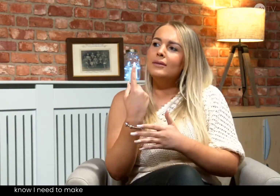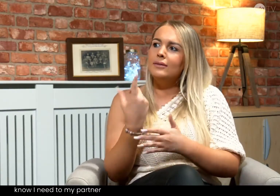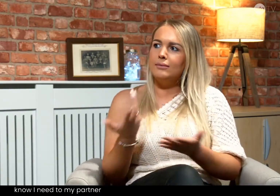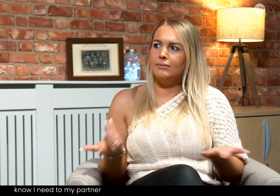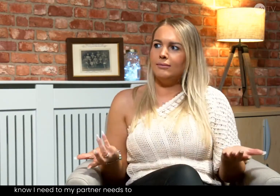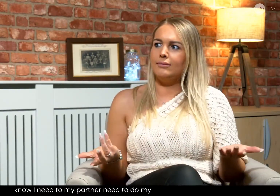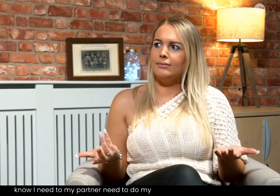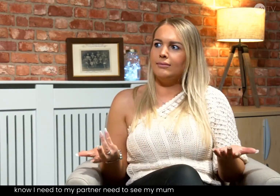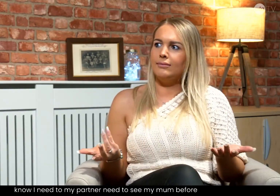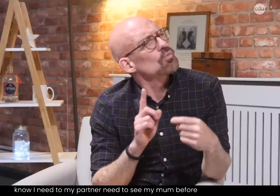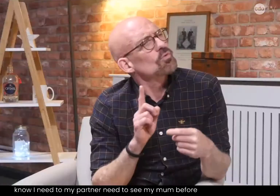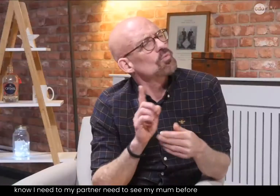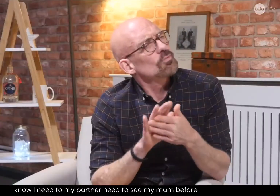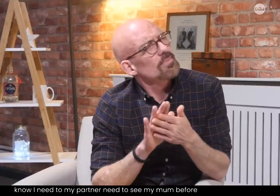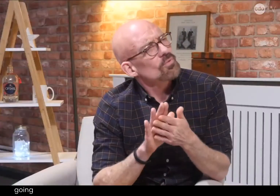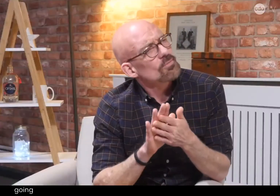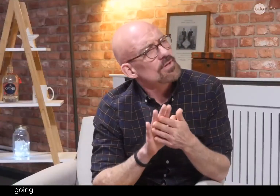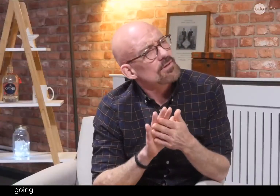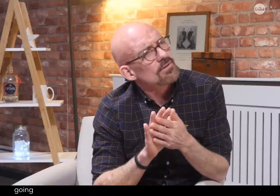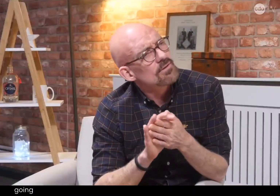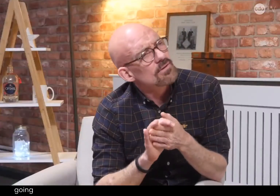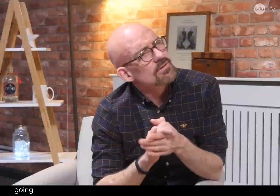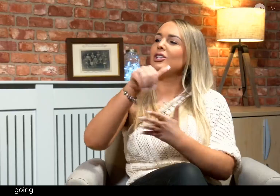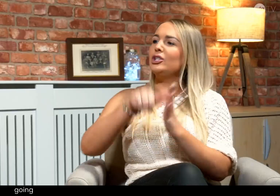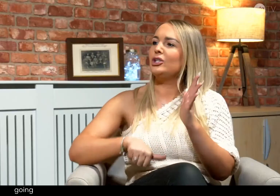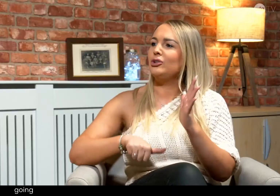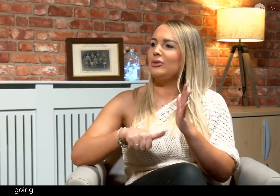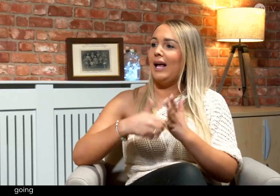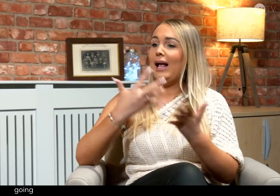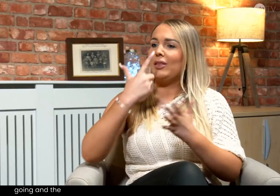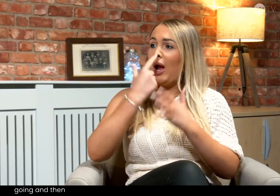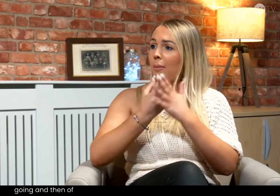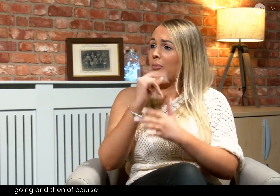going. And then of course, what happened?